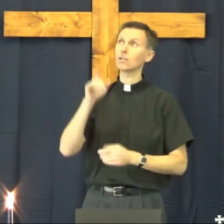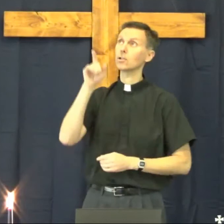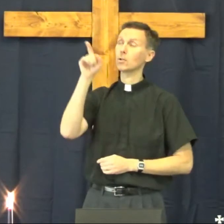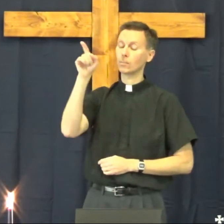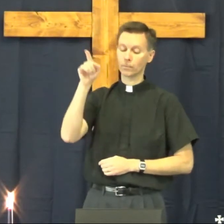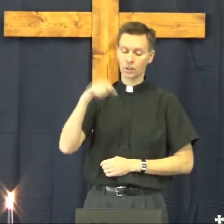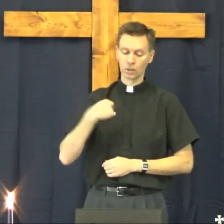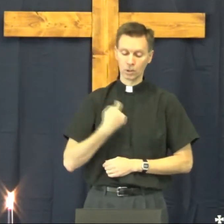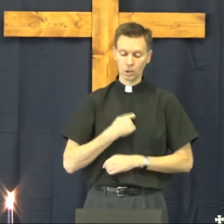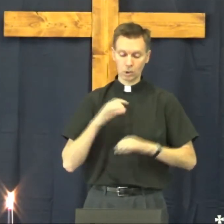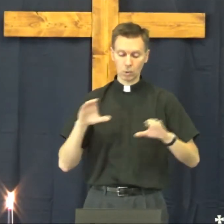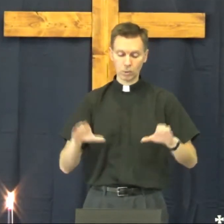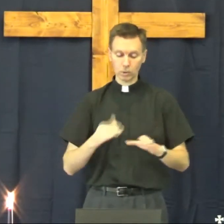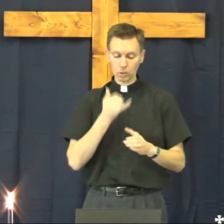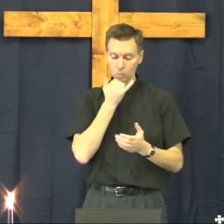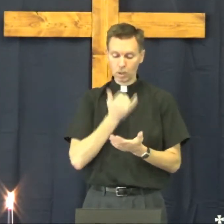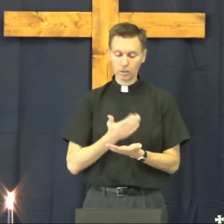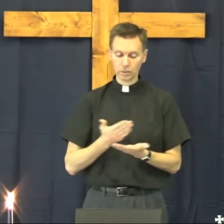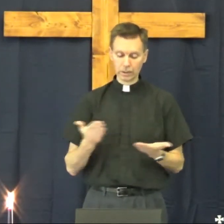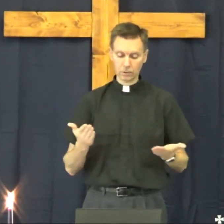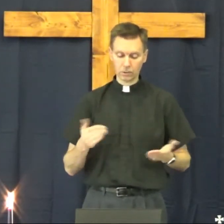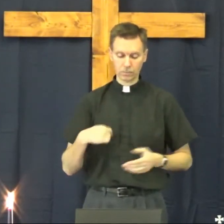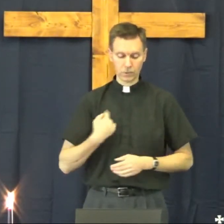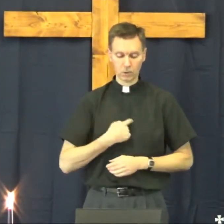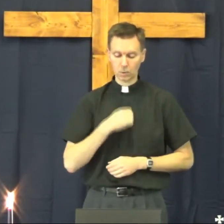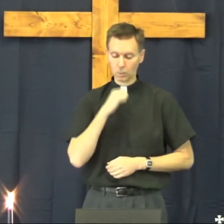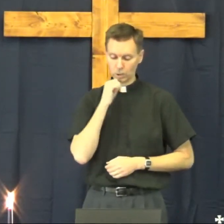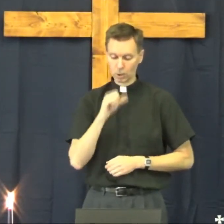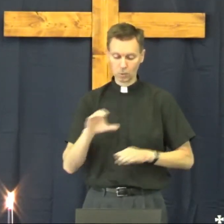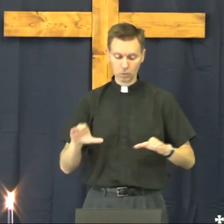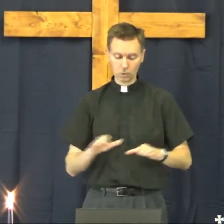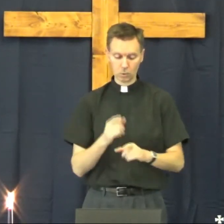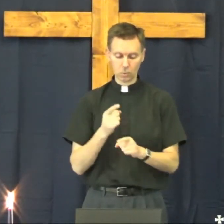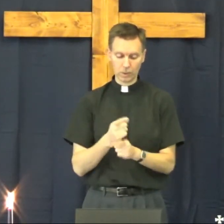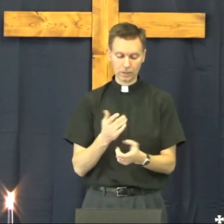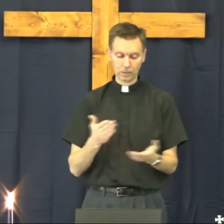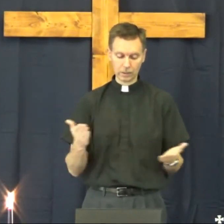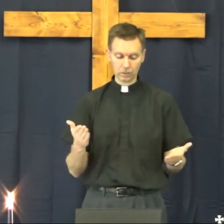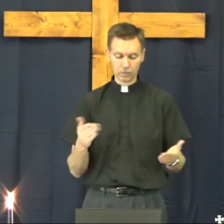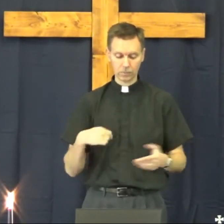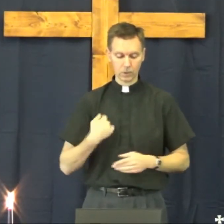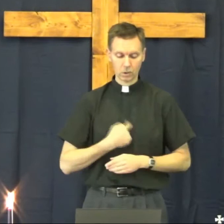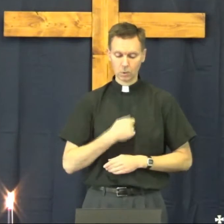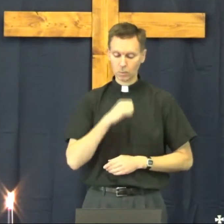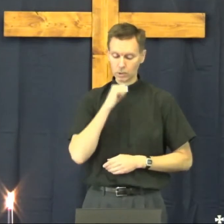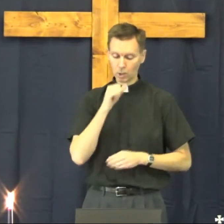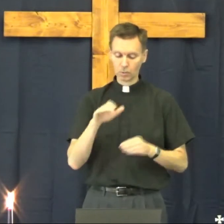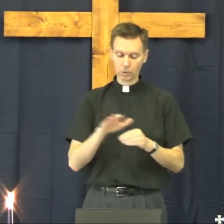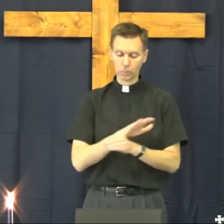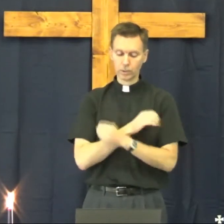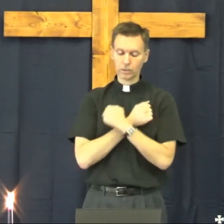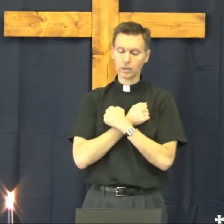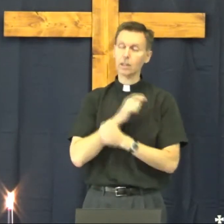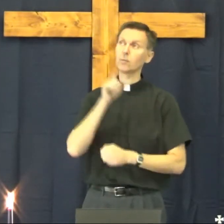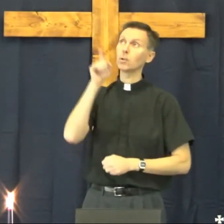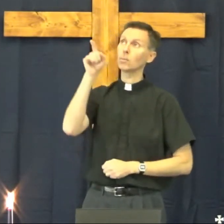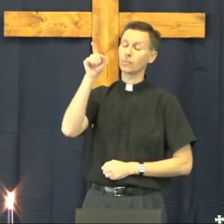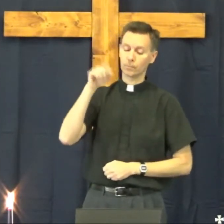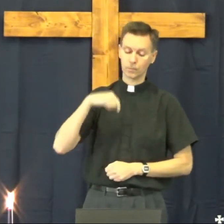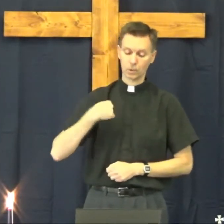you. We do wrong things. We don't do right things. We don't completely love you.